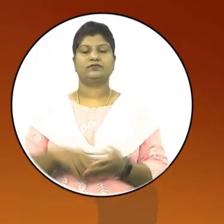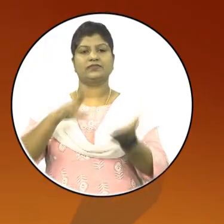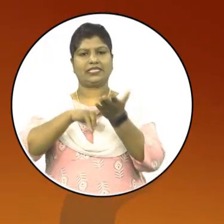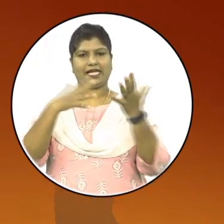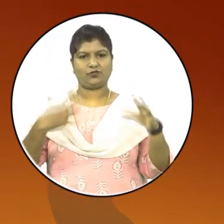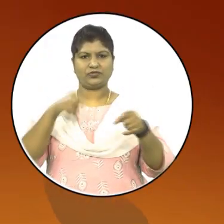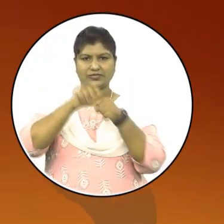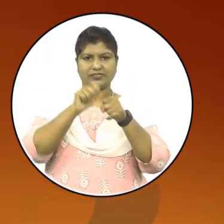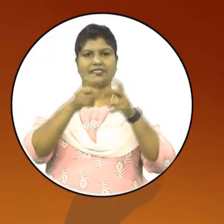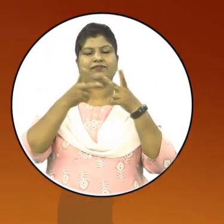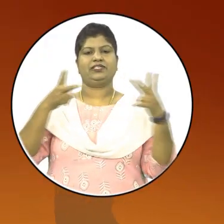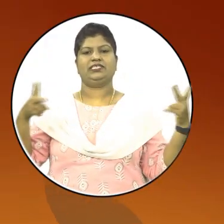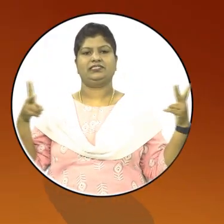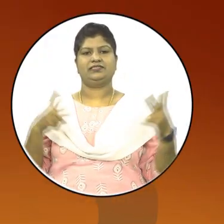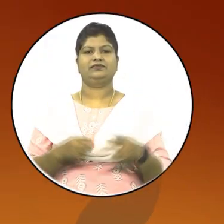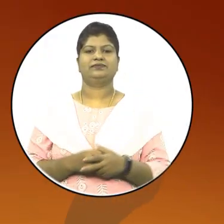Natural activities.